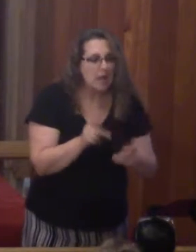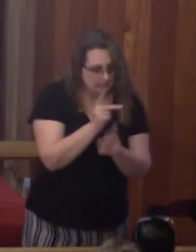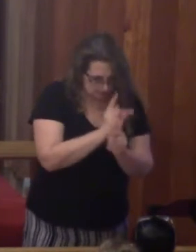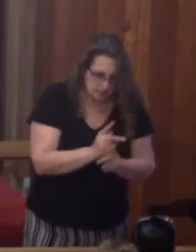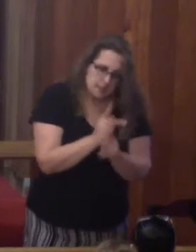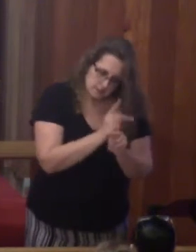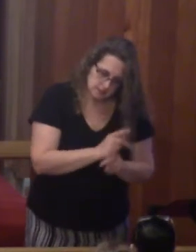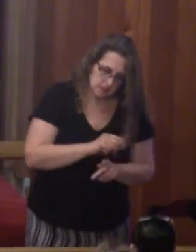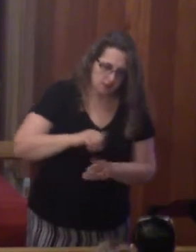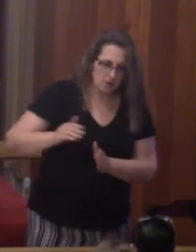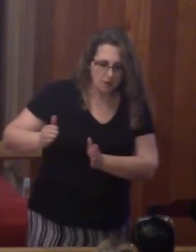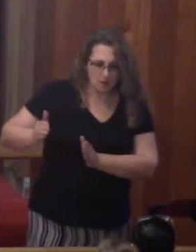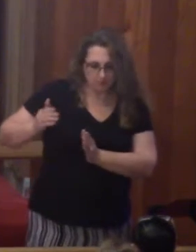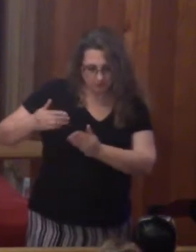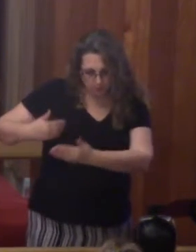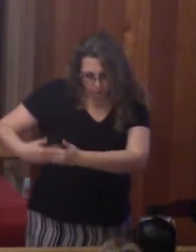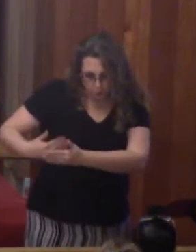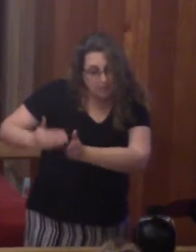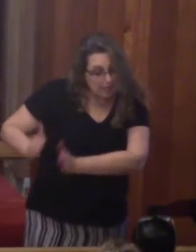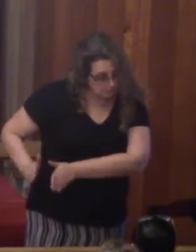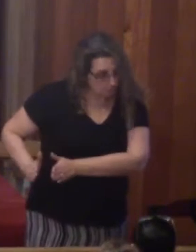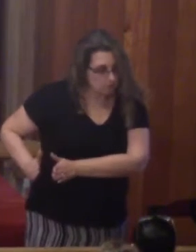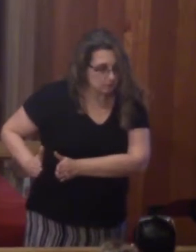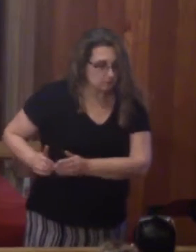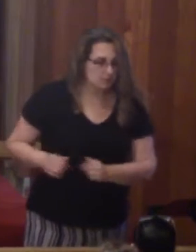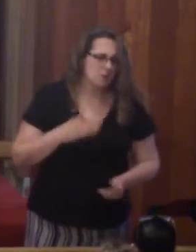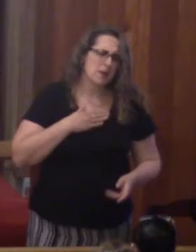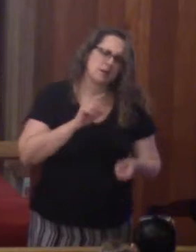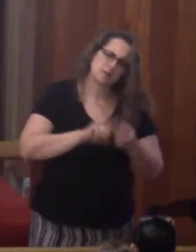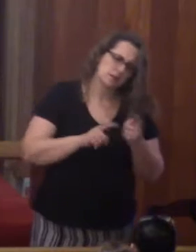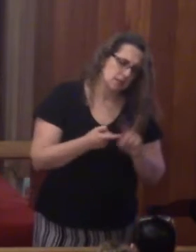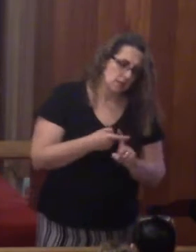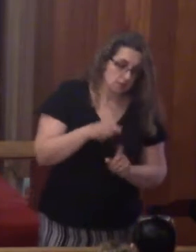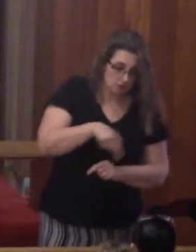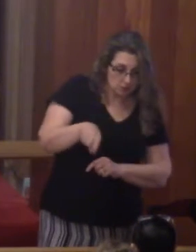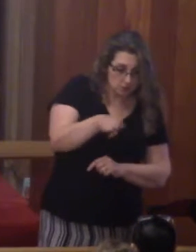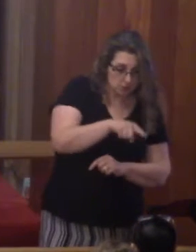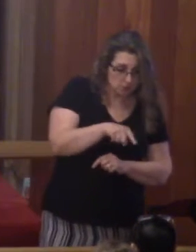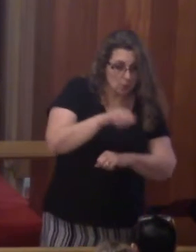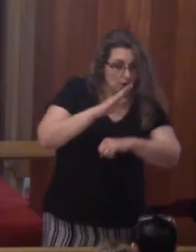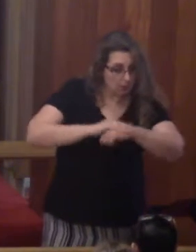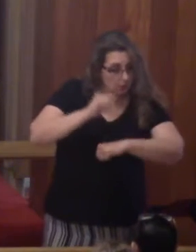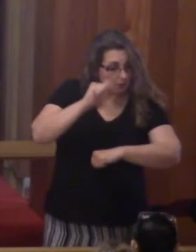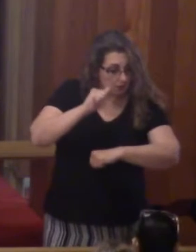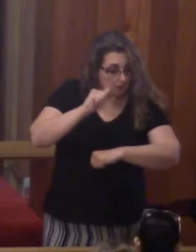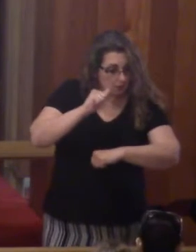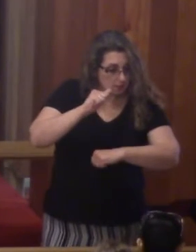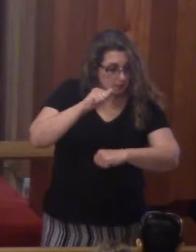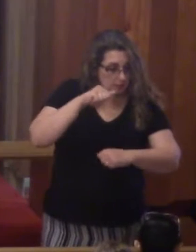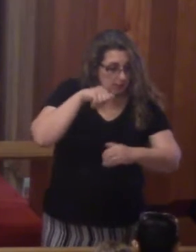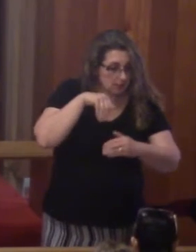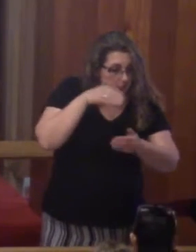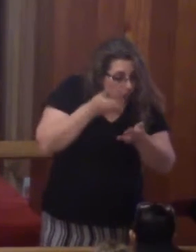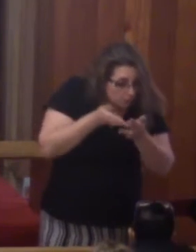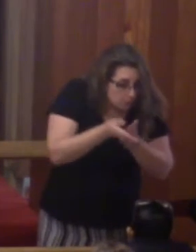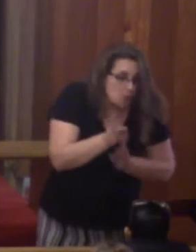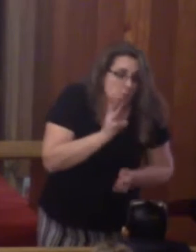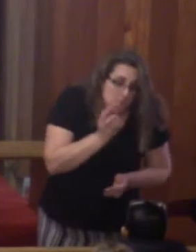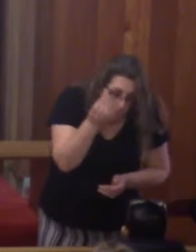of his neighbor. My friends, you are called the waters of holy